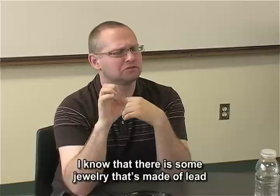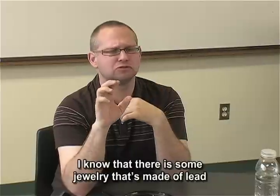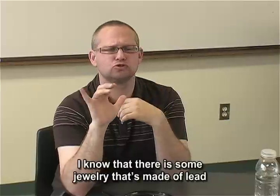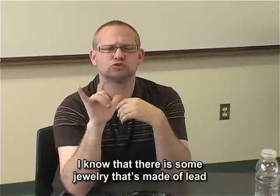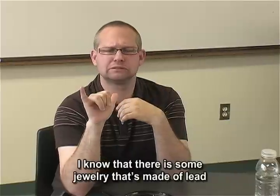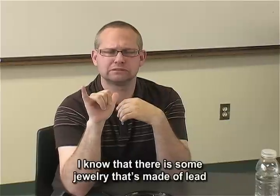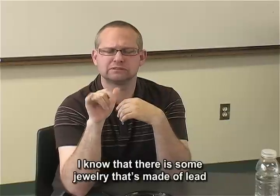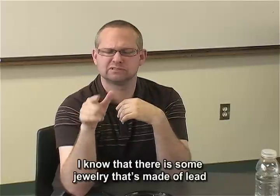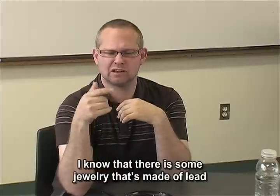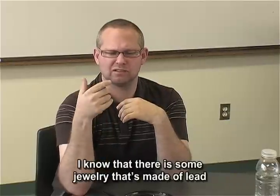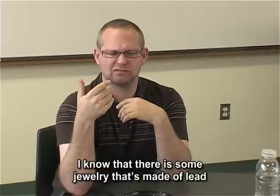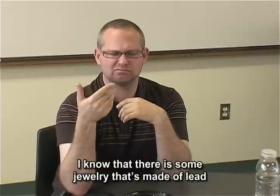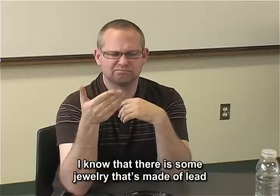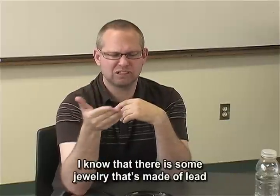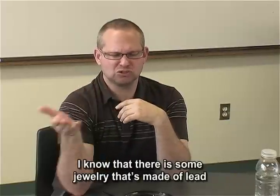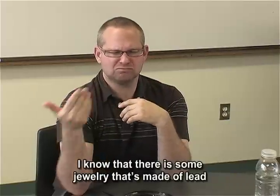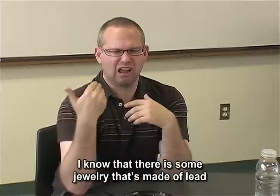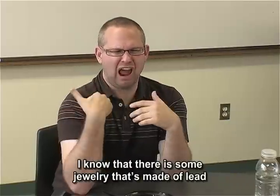there's some jewelry that's made of lead.